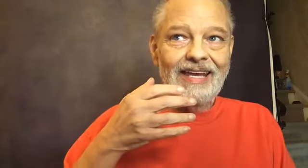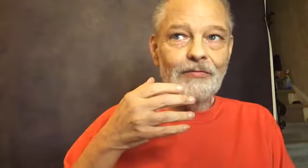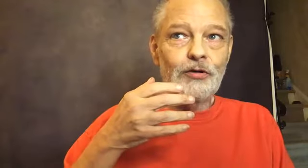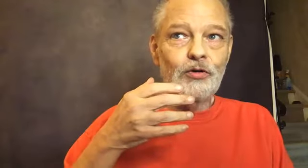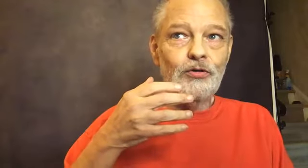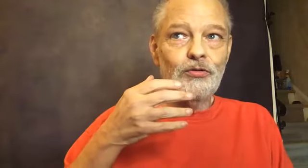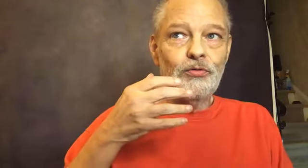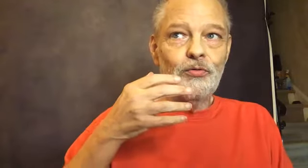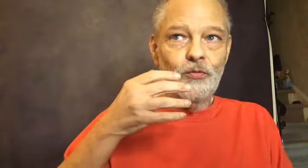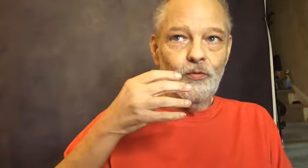If you